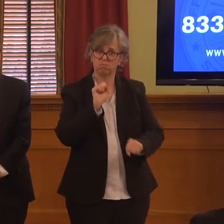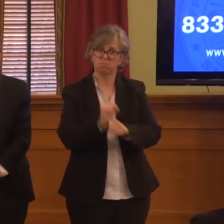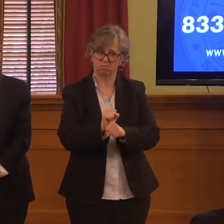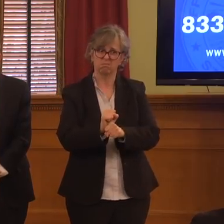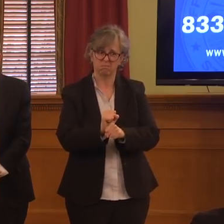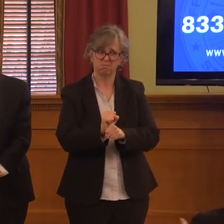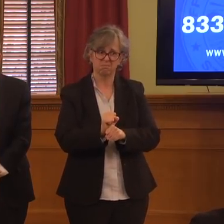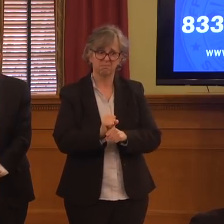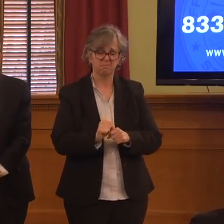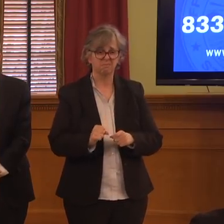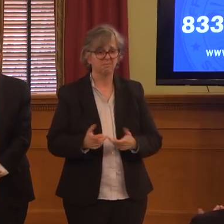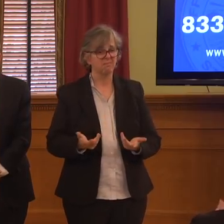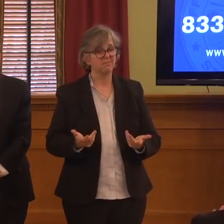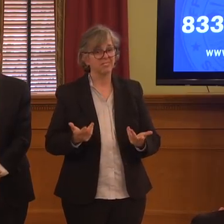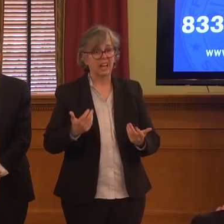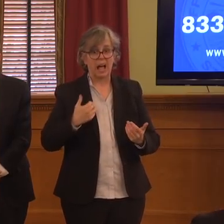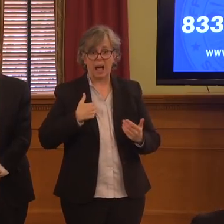spread.